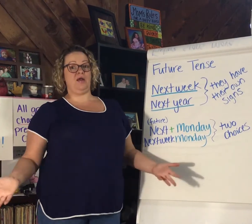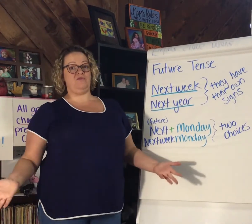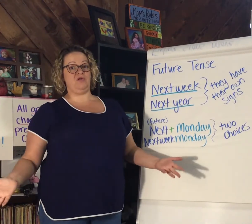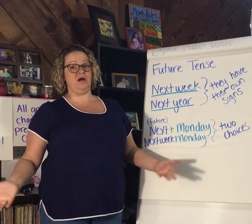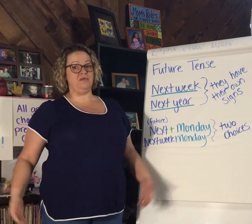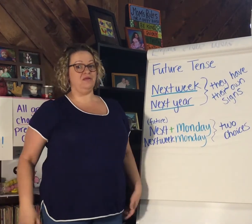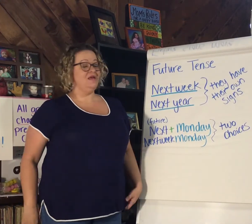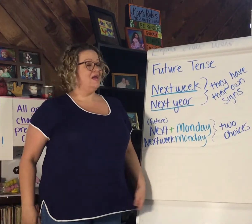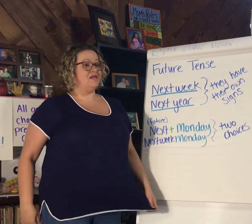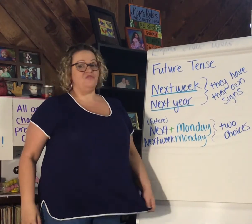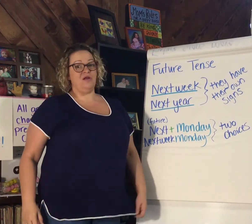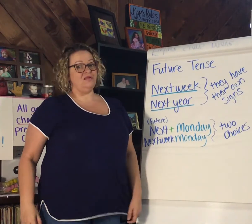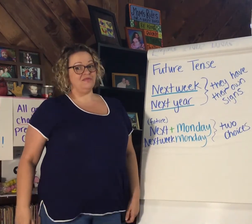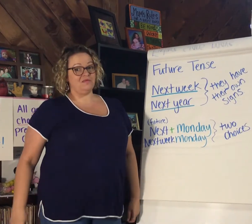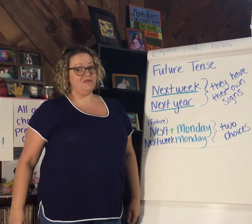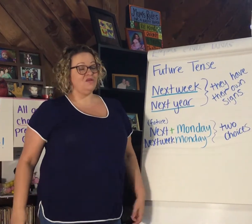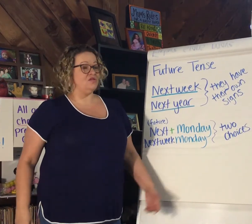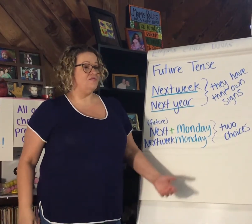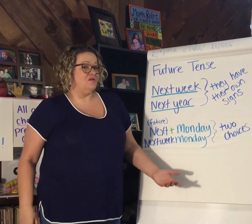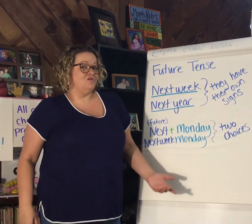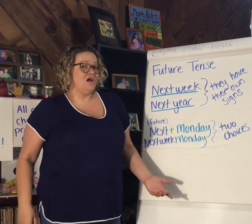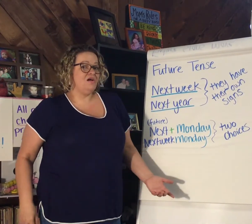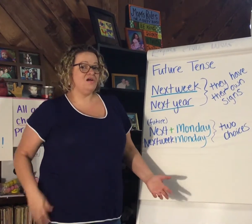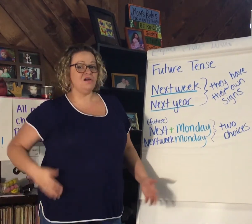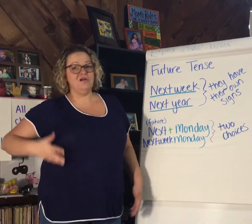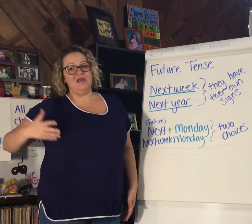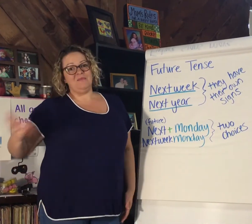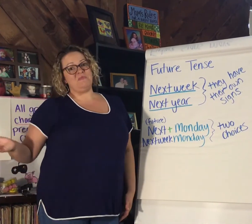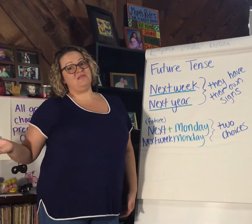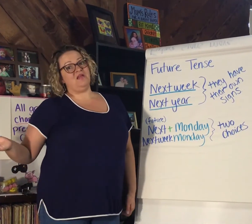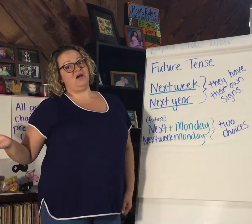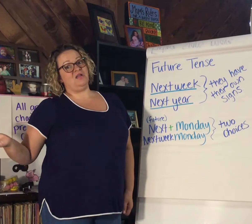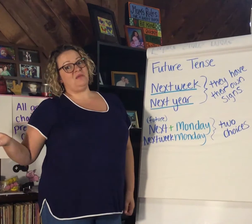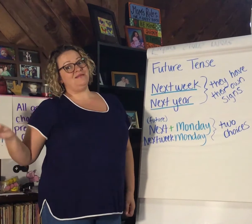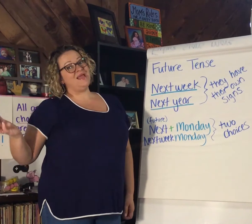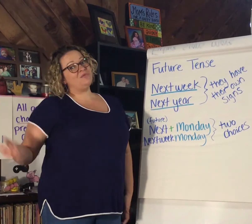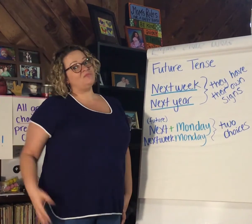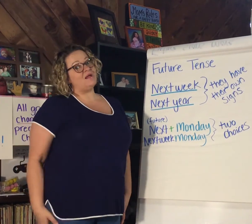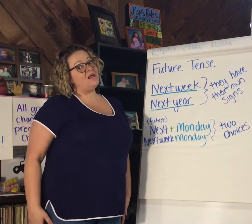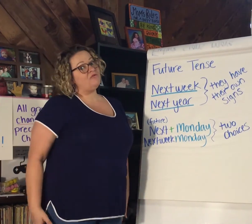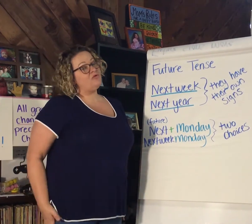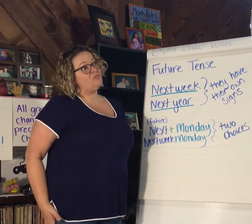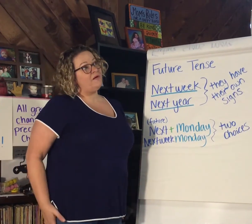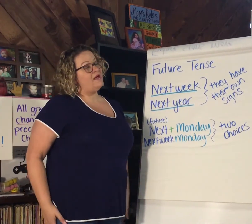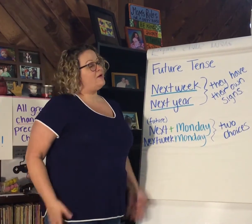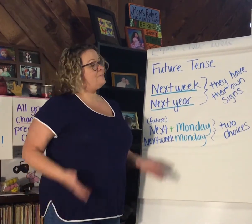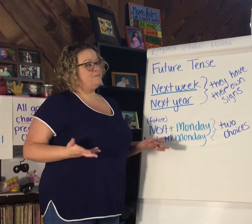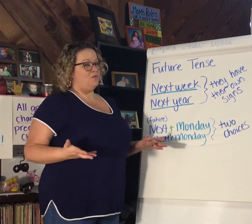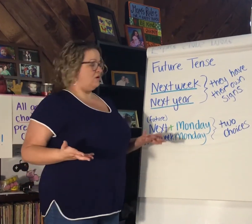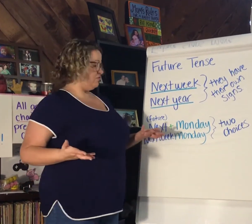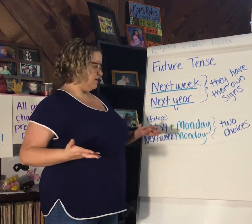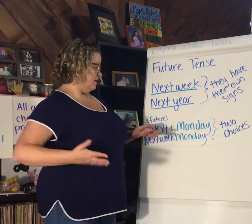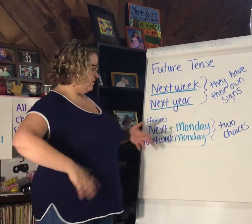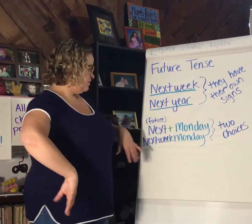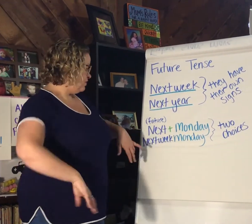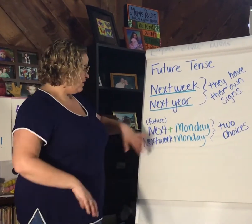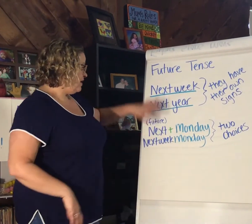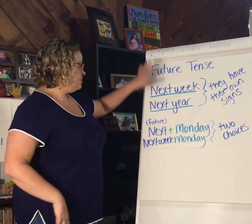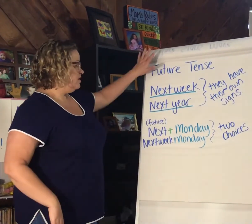have your copy. Because if you're anything like me, you left it in your locker. It might be sitting on my table in my classroom right now. We don't really know, okay?